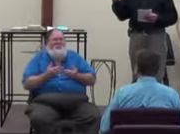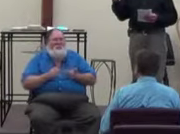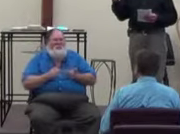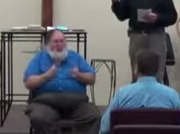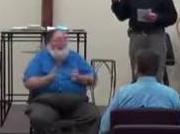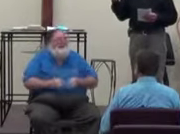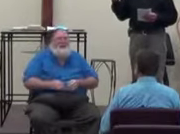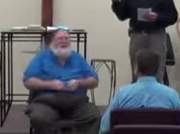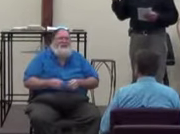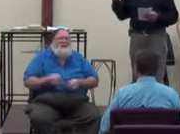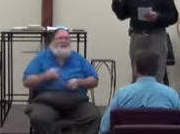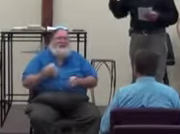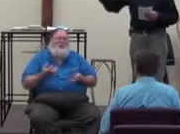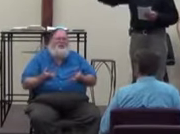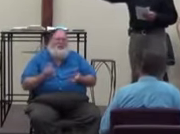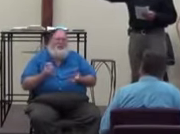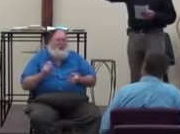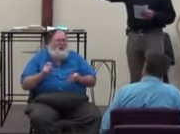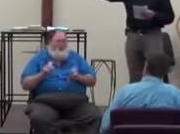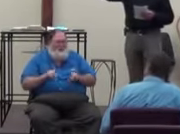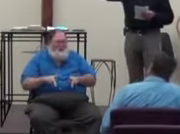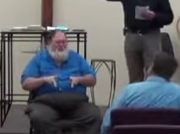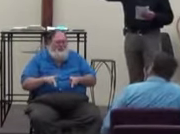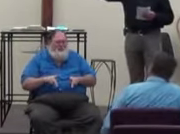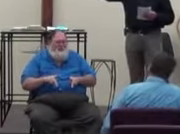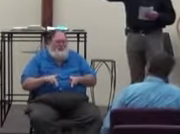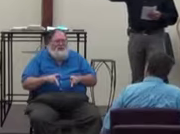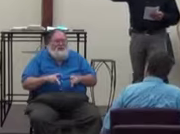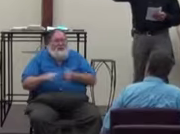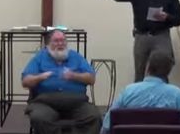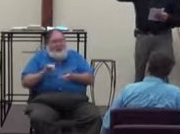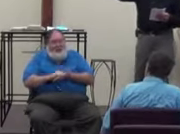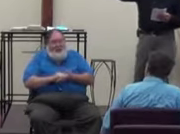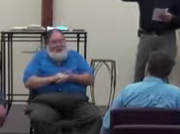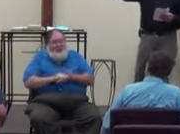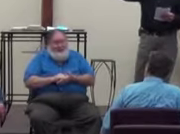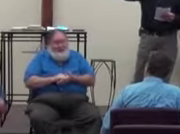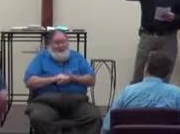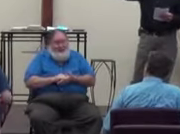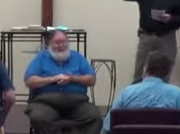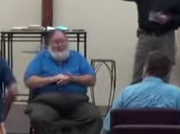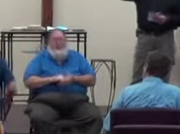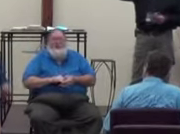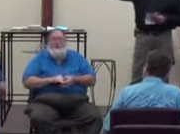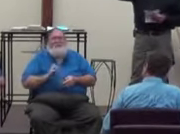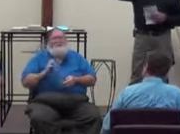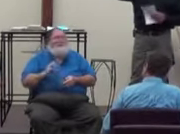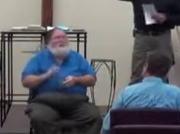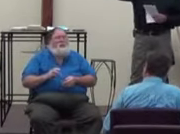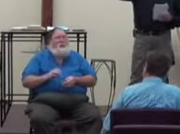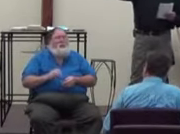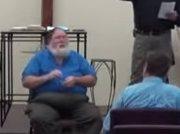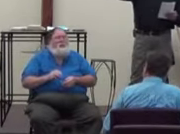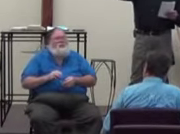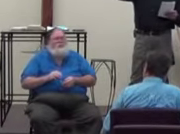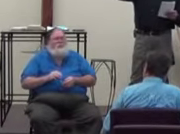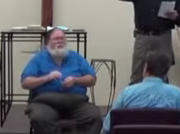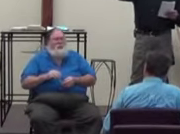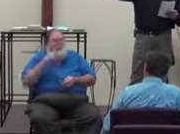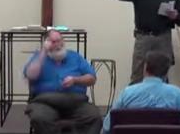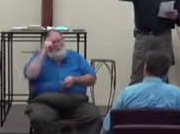me. And then Melissa's been working on Wisdom Meets Passion Week. It's going to be the first week in